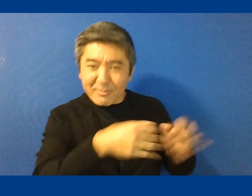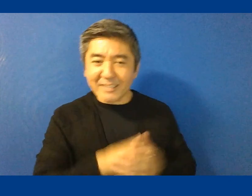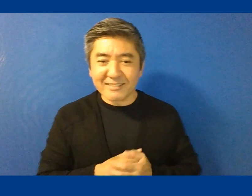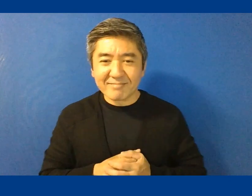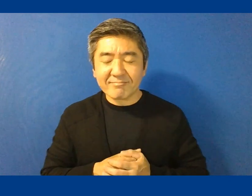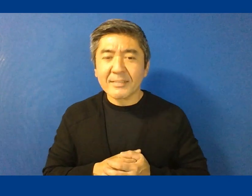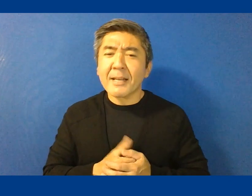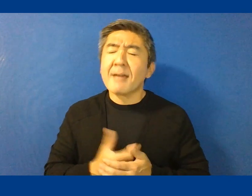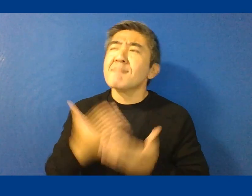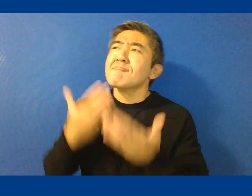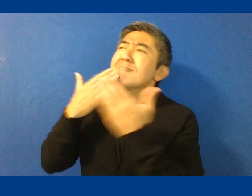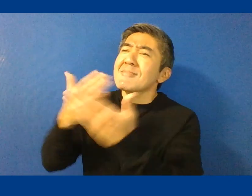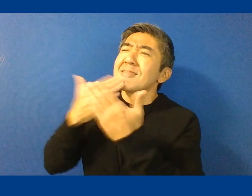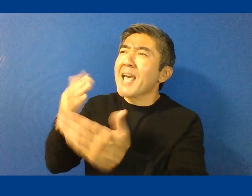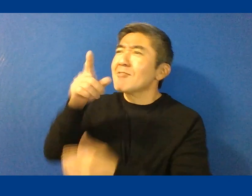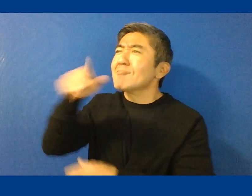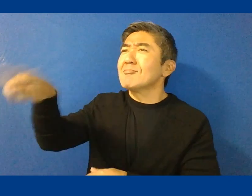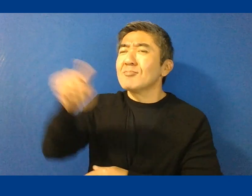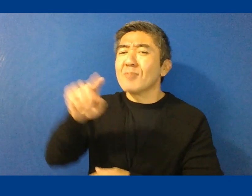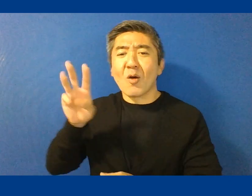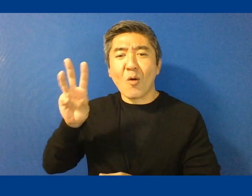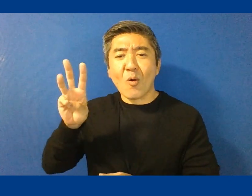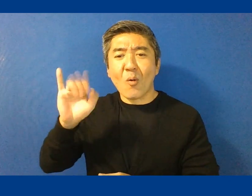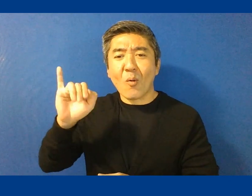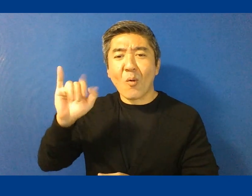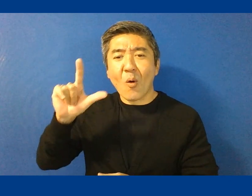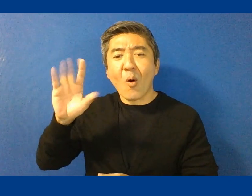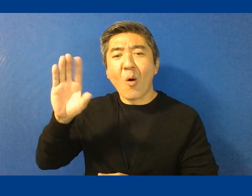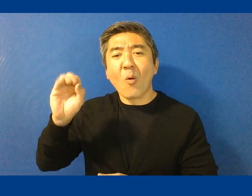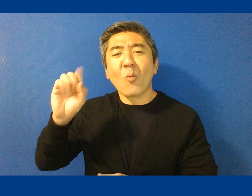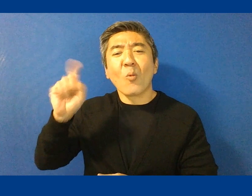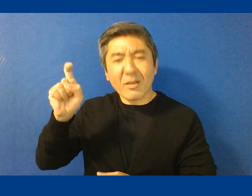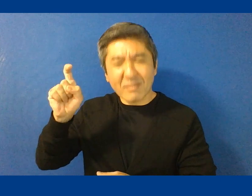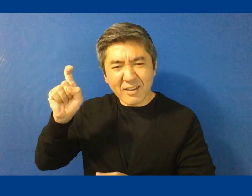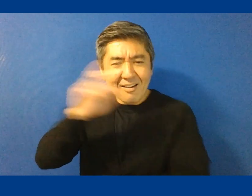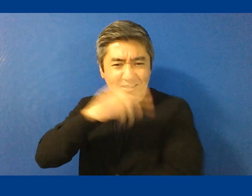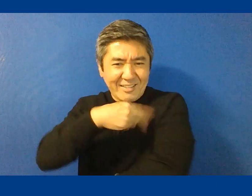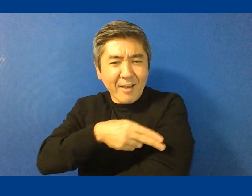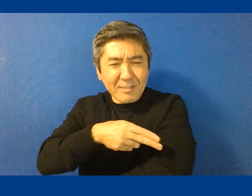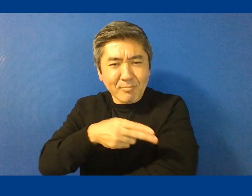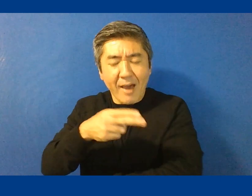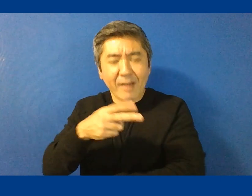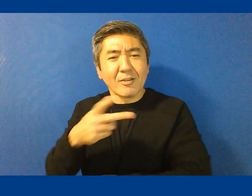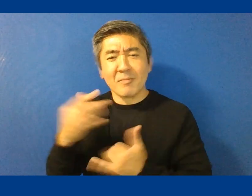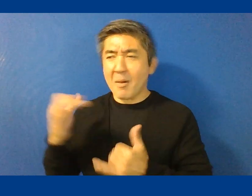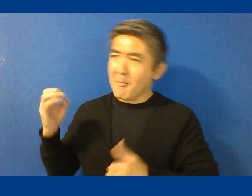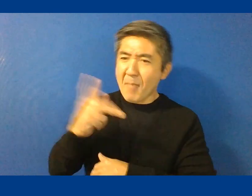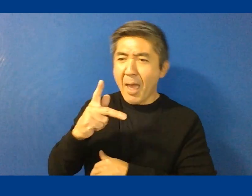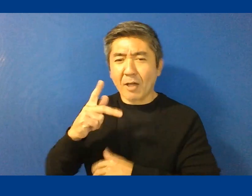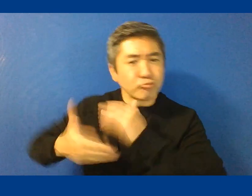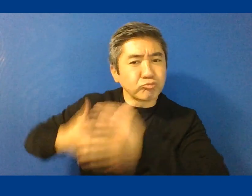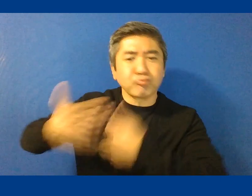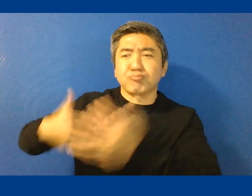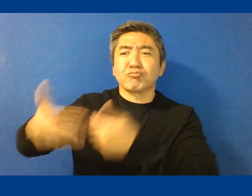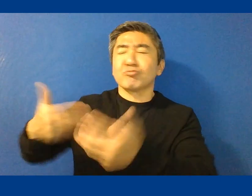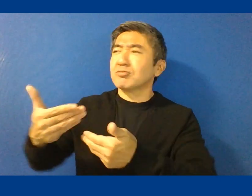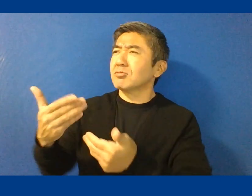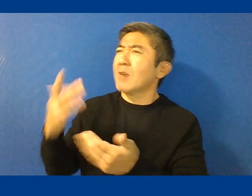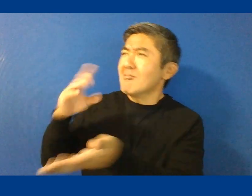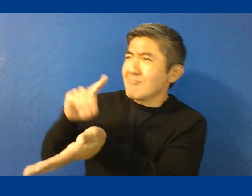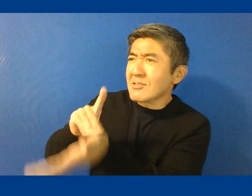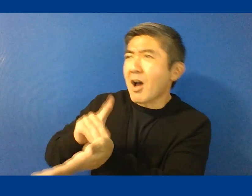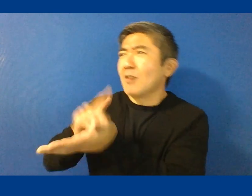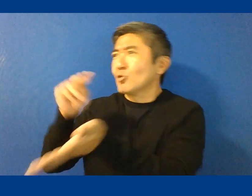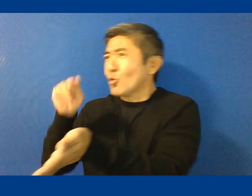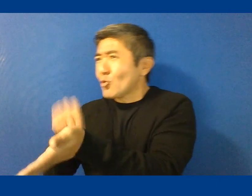big, huge shout out to everybody at Wilcox Hospital for getting me up and running sooner rather than later, to Dr. Rodriguez, all of the nurses, everybody